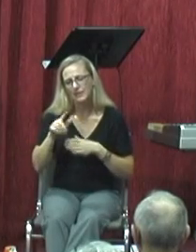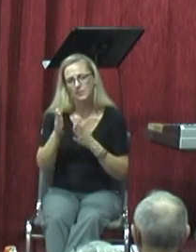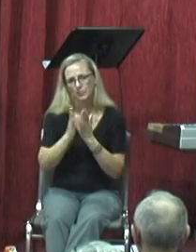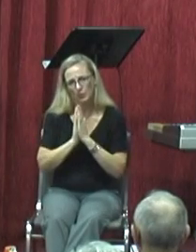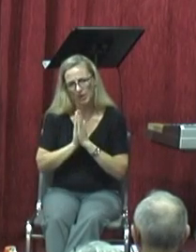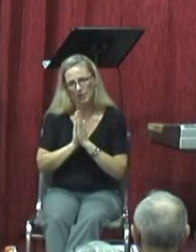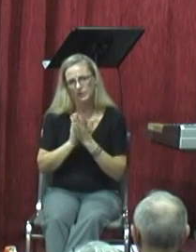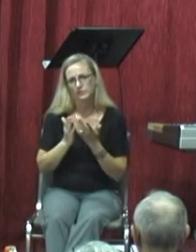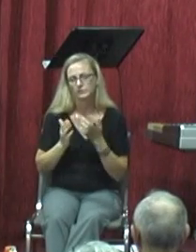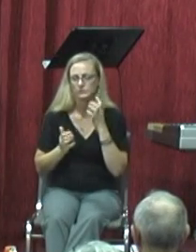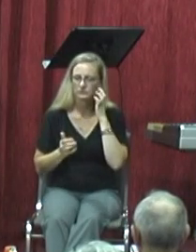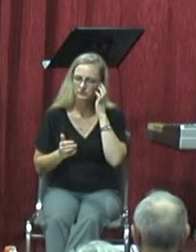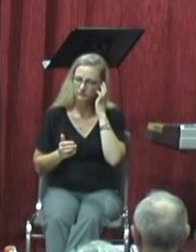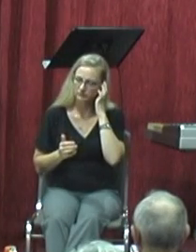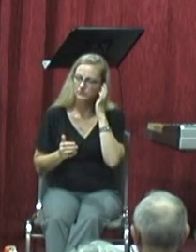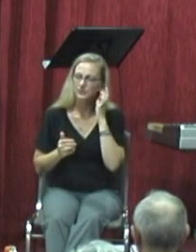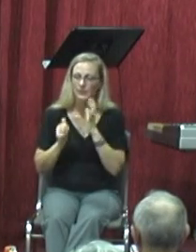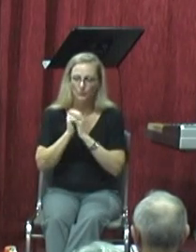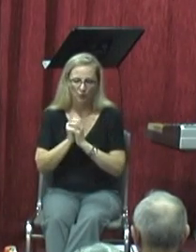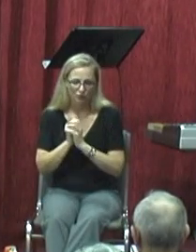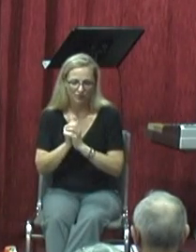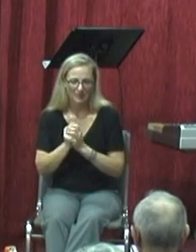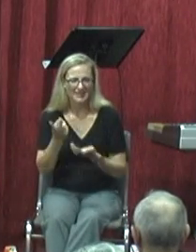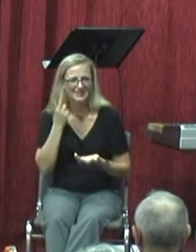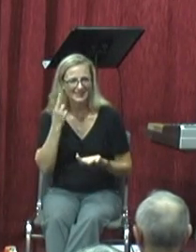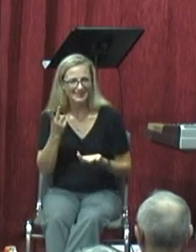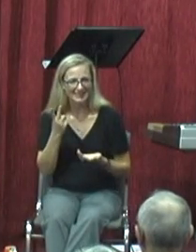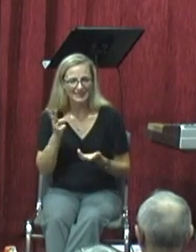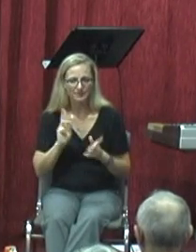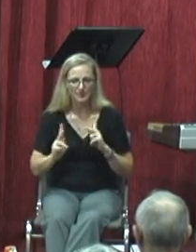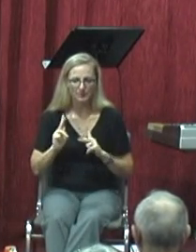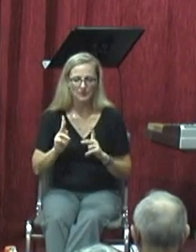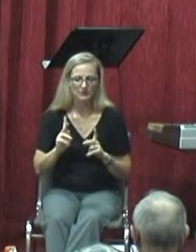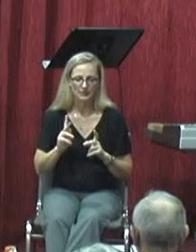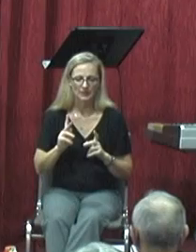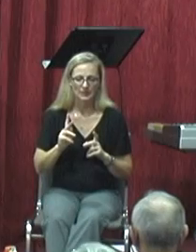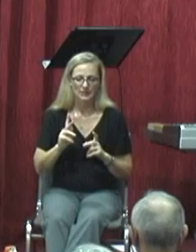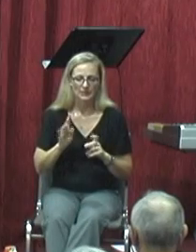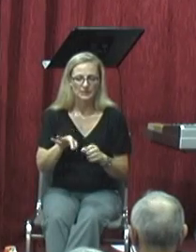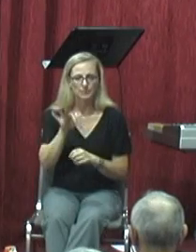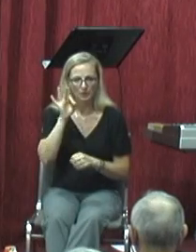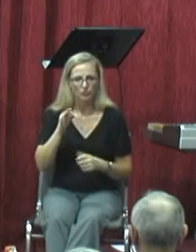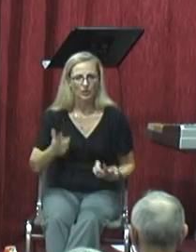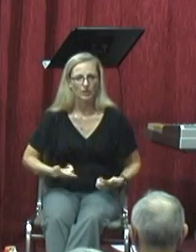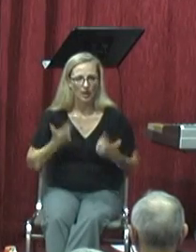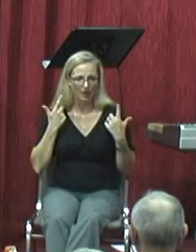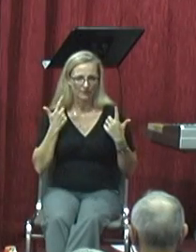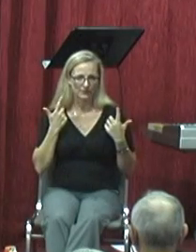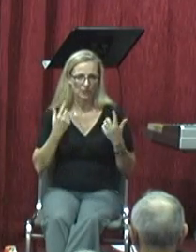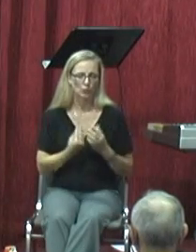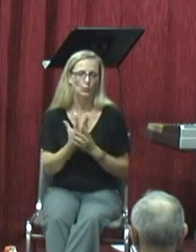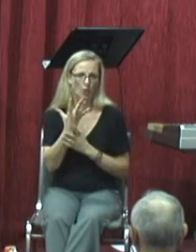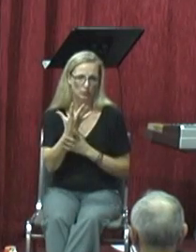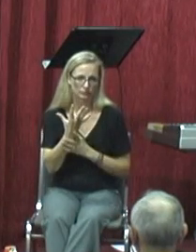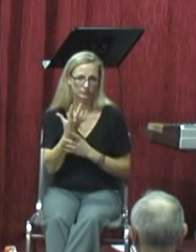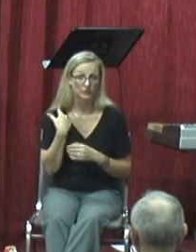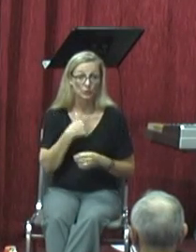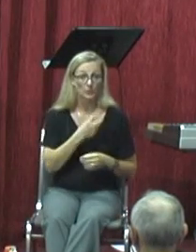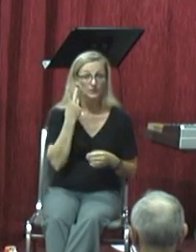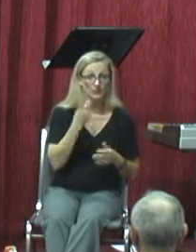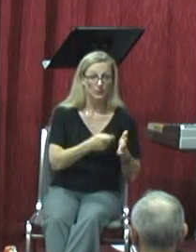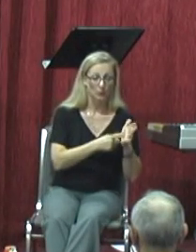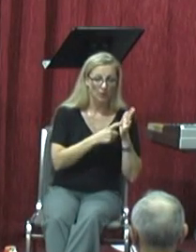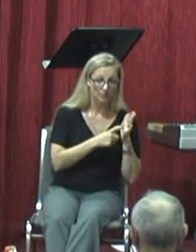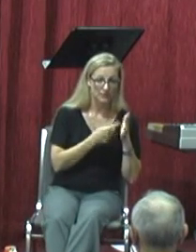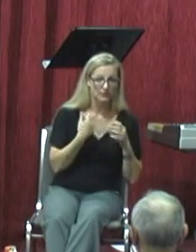bear fruit and see the people's spiritual lives develop and grow. So we've seen the requirements, we've